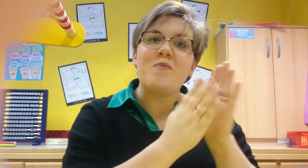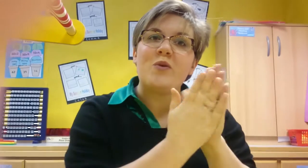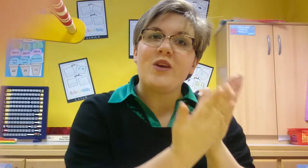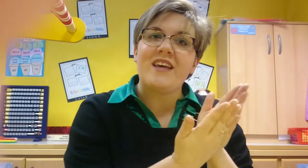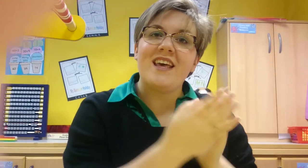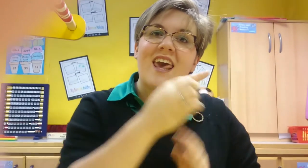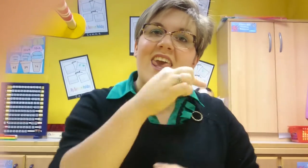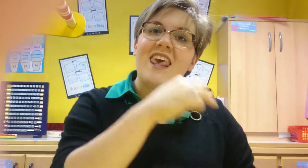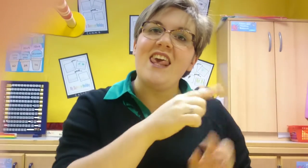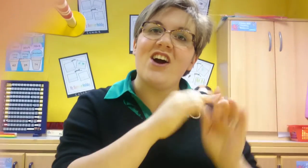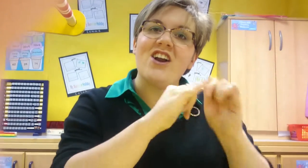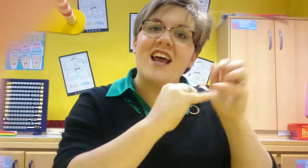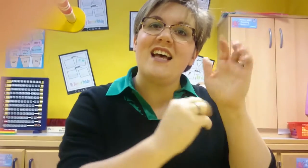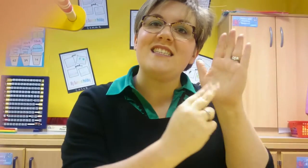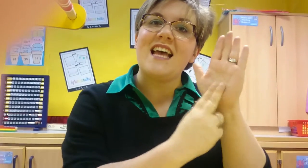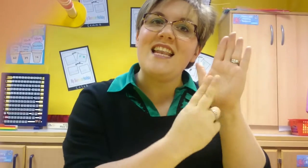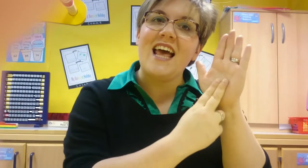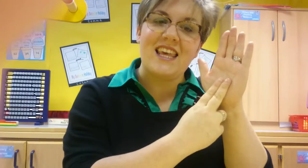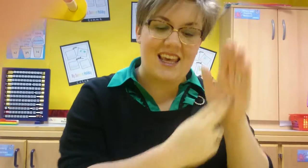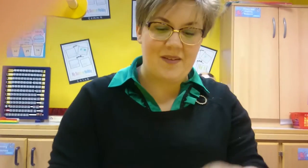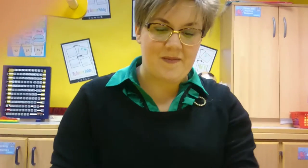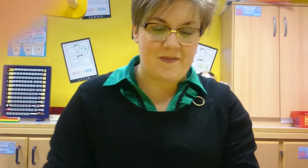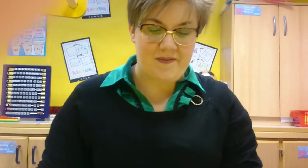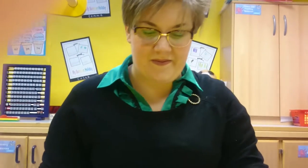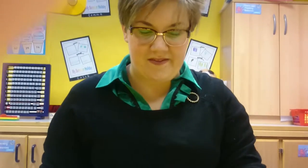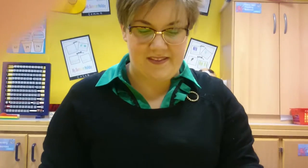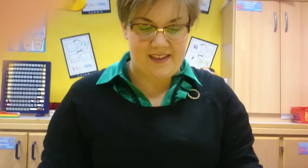book. Here is Nick.